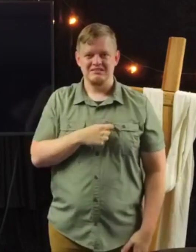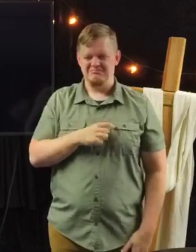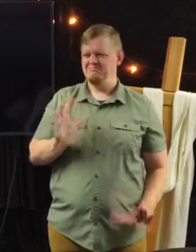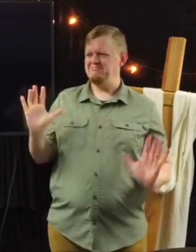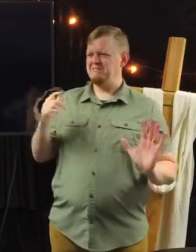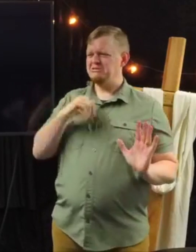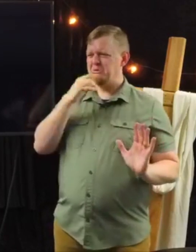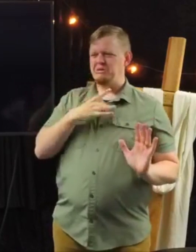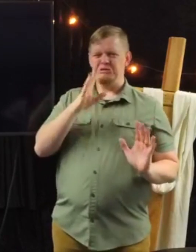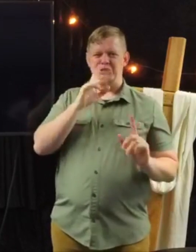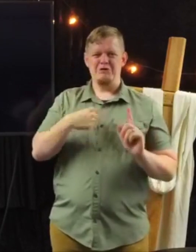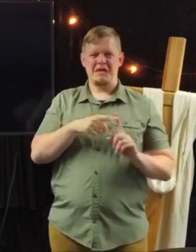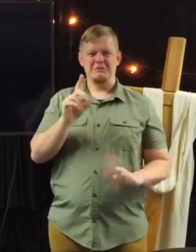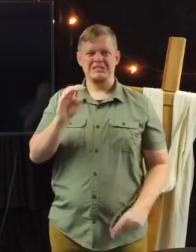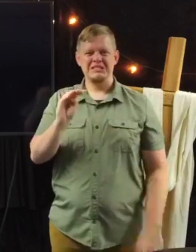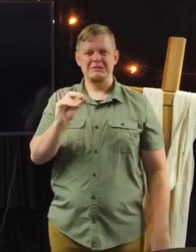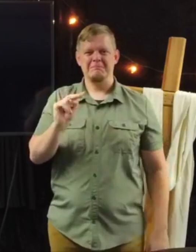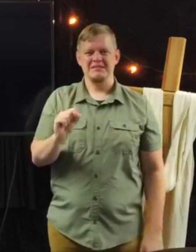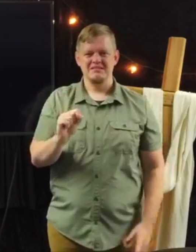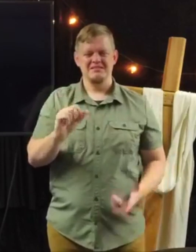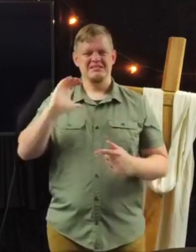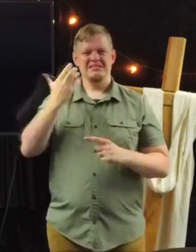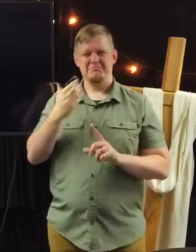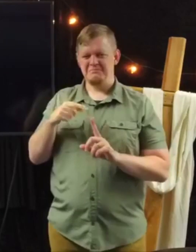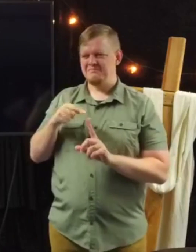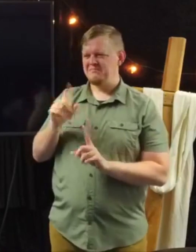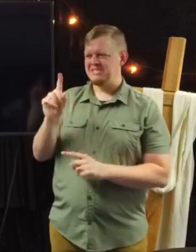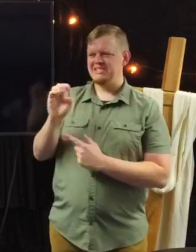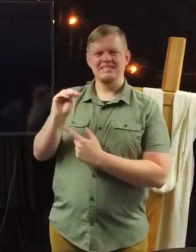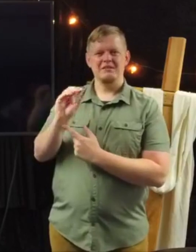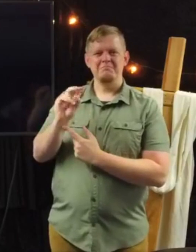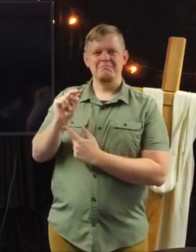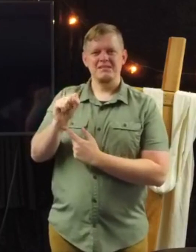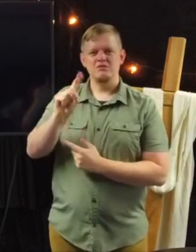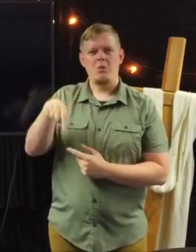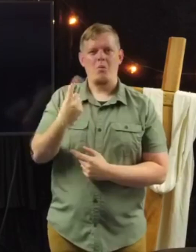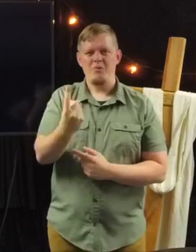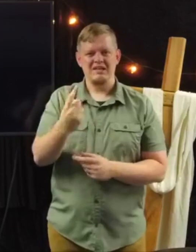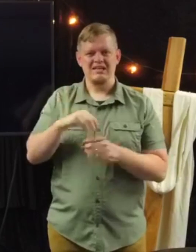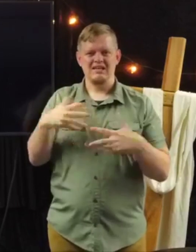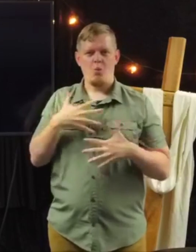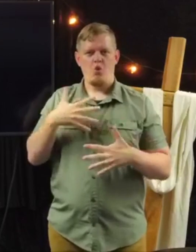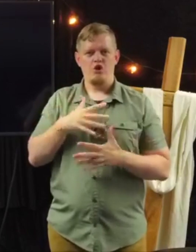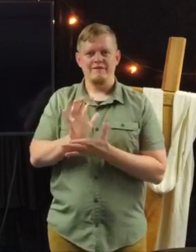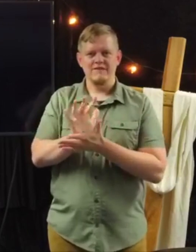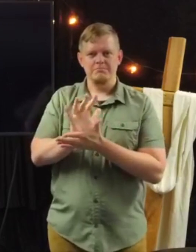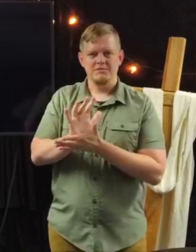us. I don't like to talk about demons, maybe. Maybe it seems like demons are only in